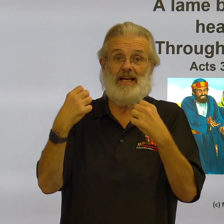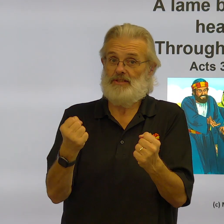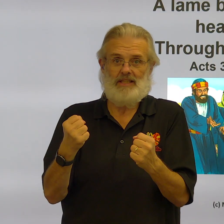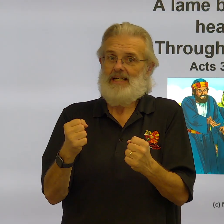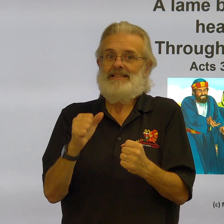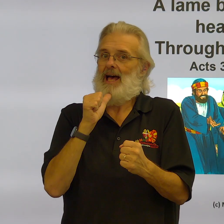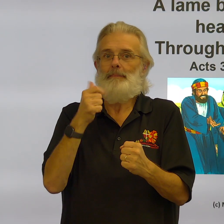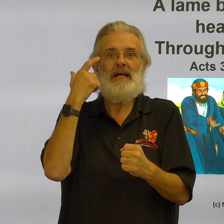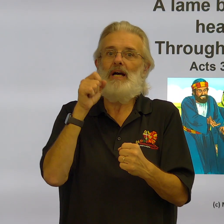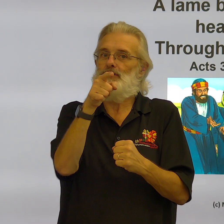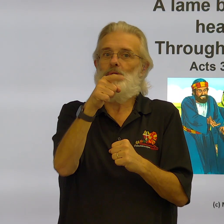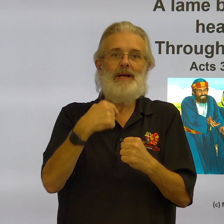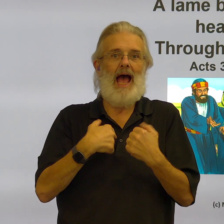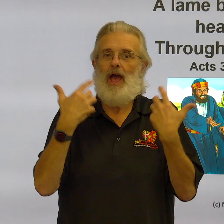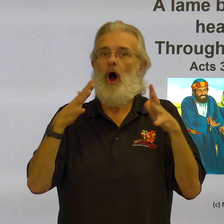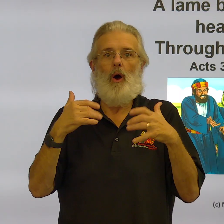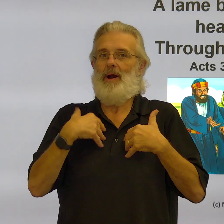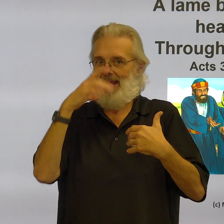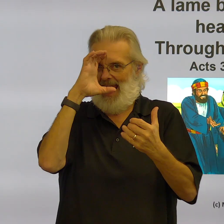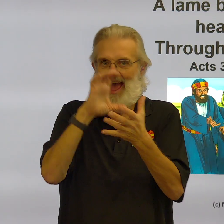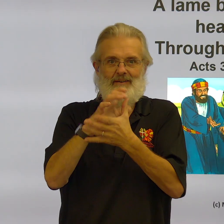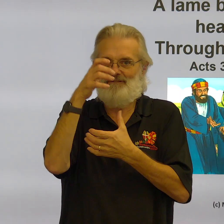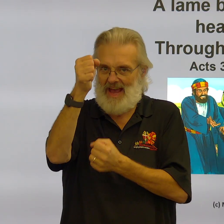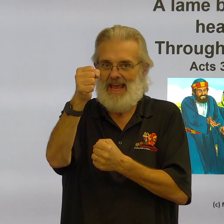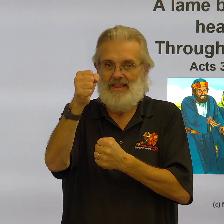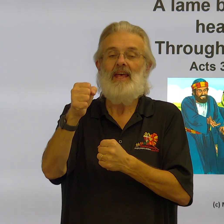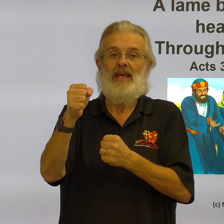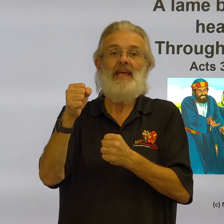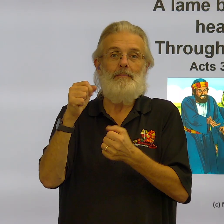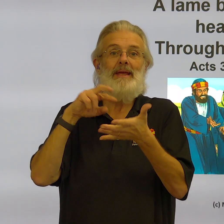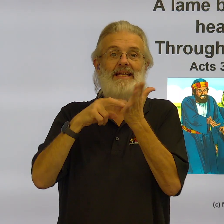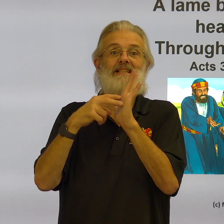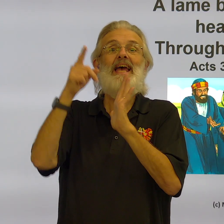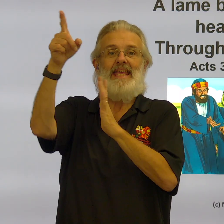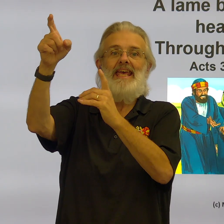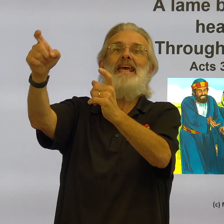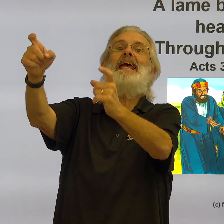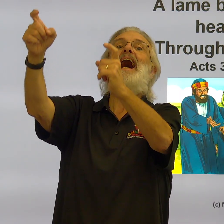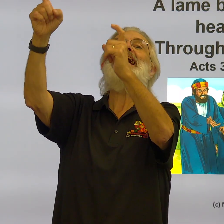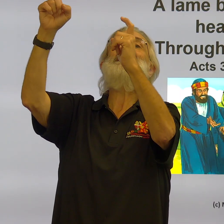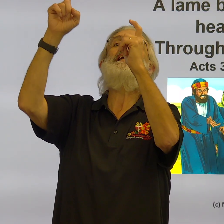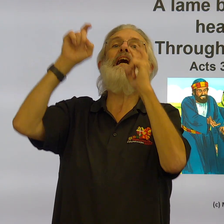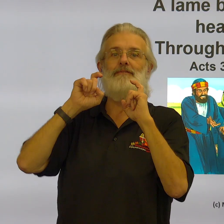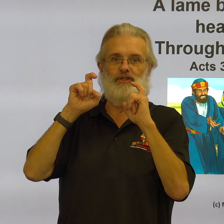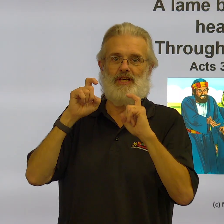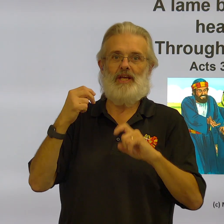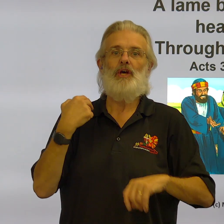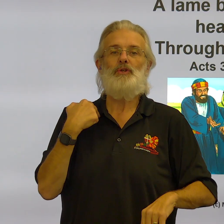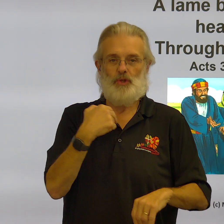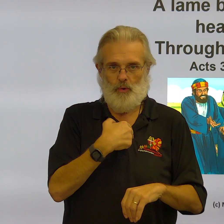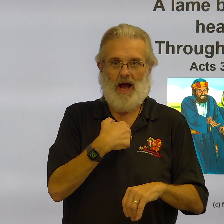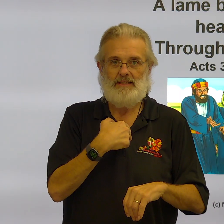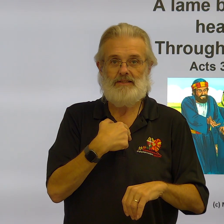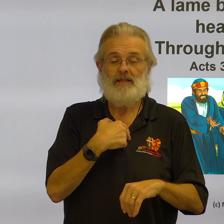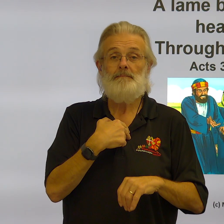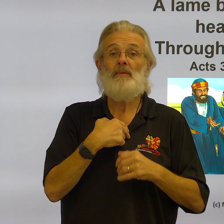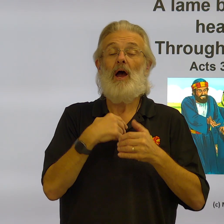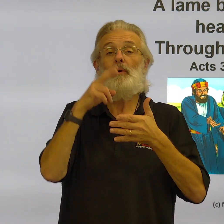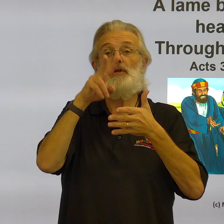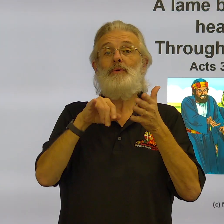us, not because you and I already have faith. It means he gives it to us. And when you're reading